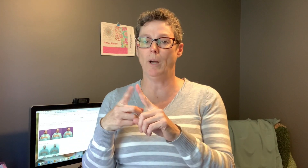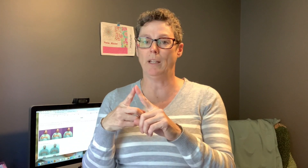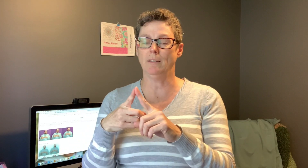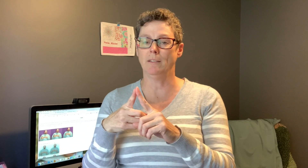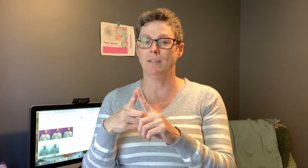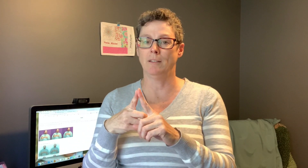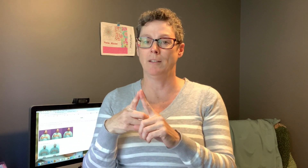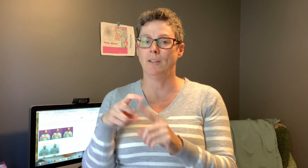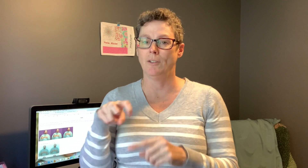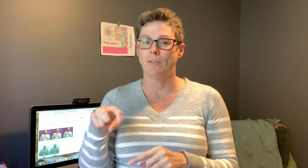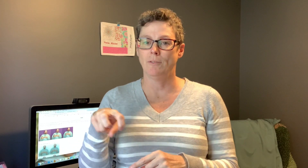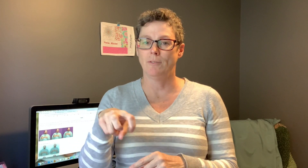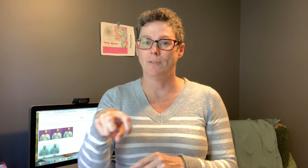1,